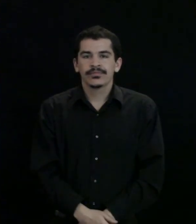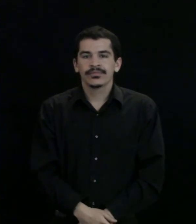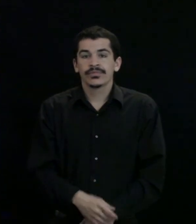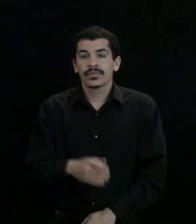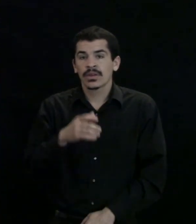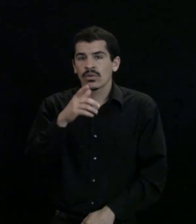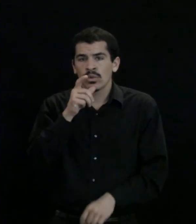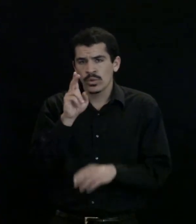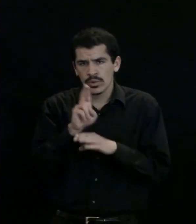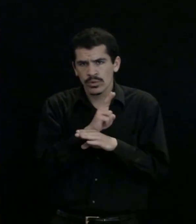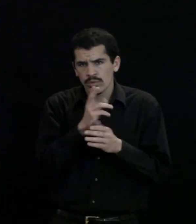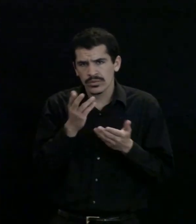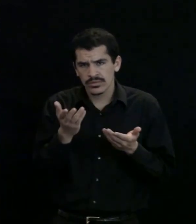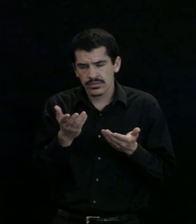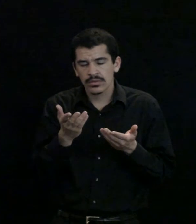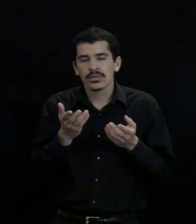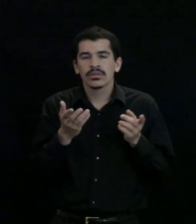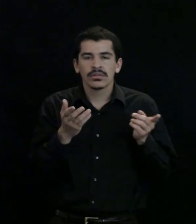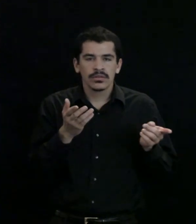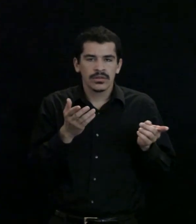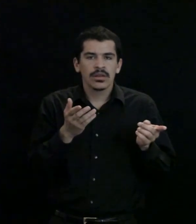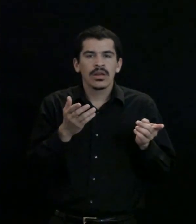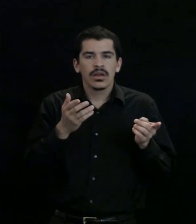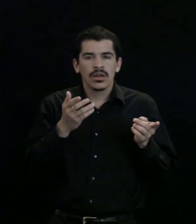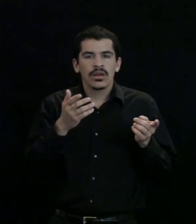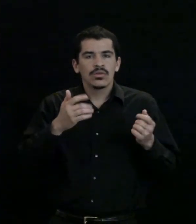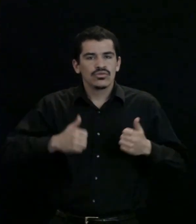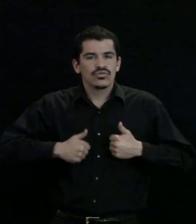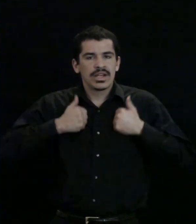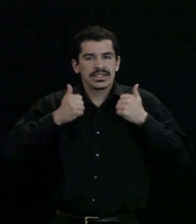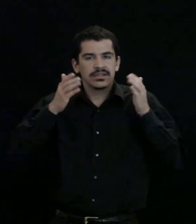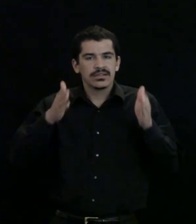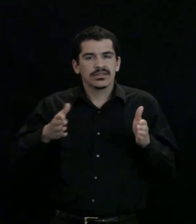Users would be residents and the general public.